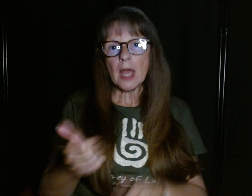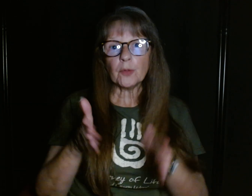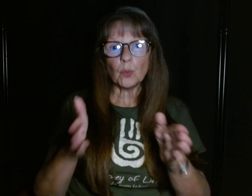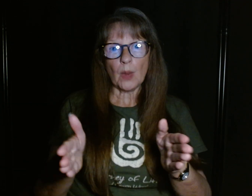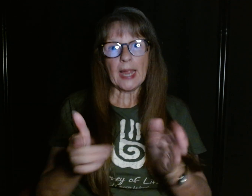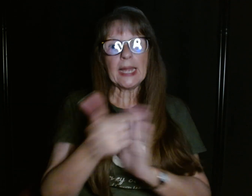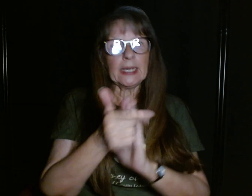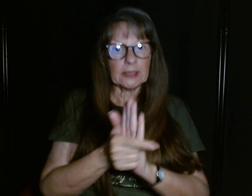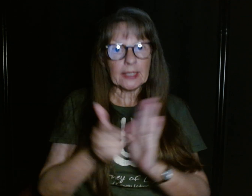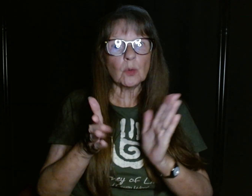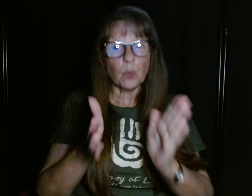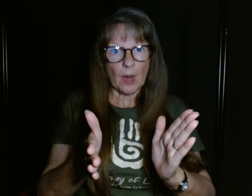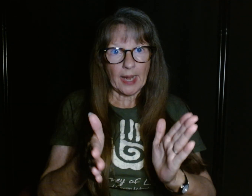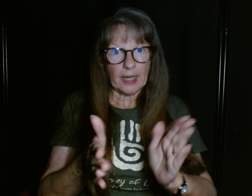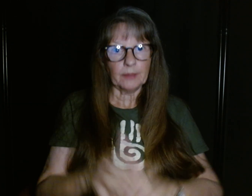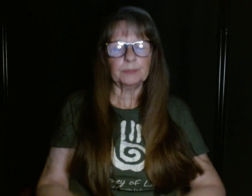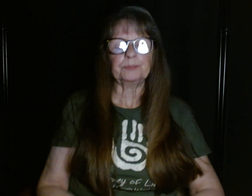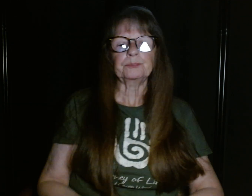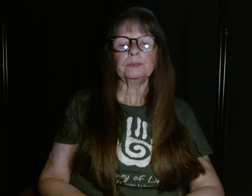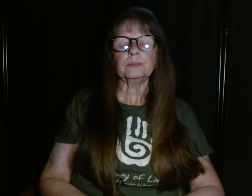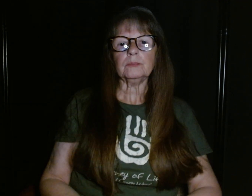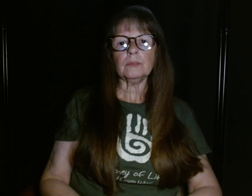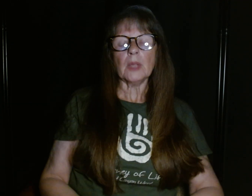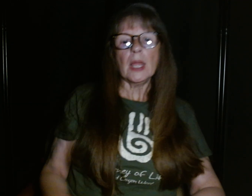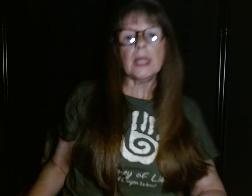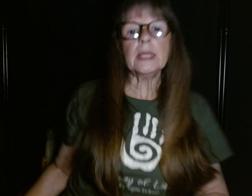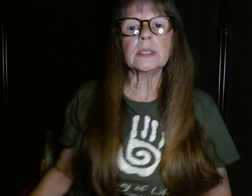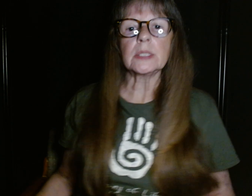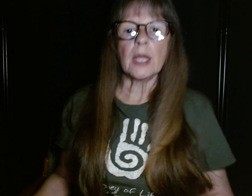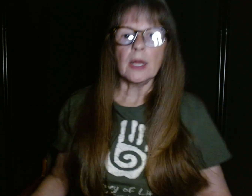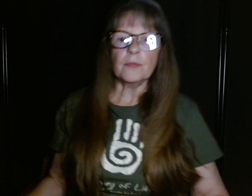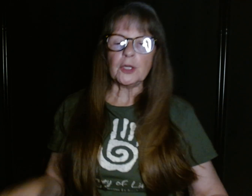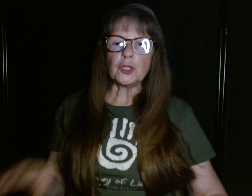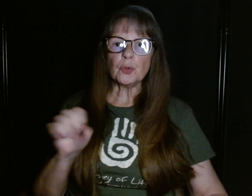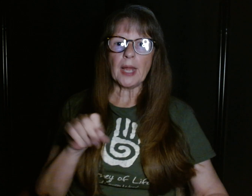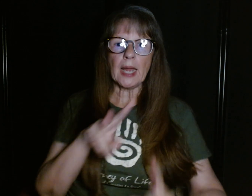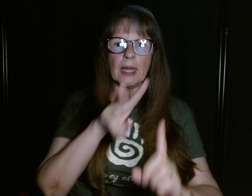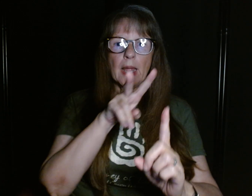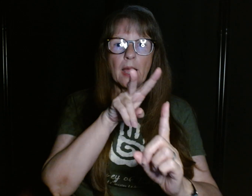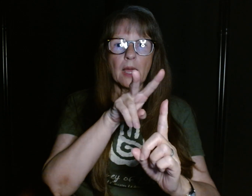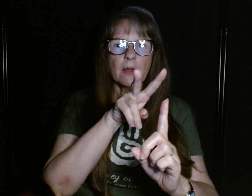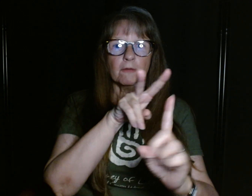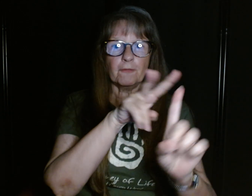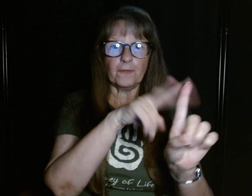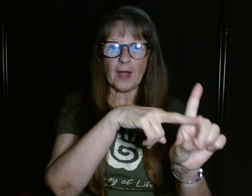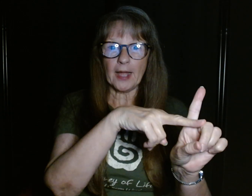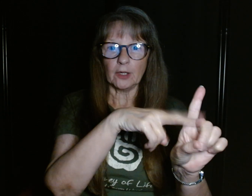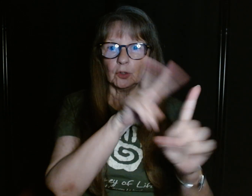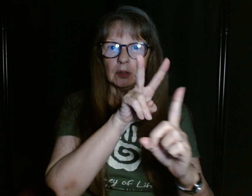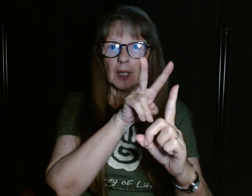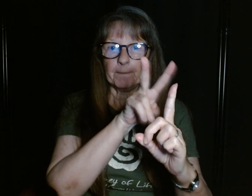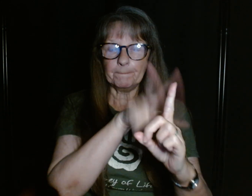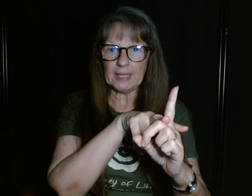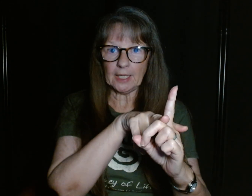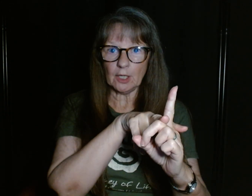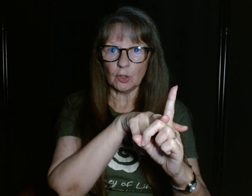Another way, in a legal way, is that you can file,